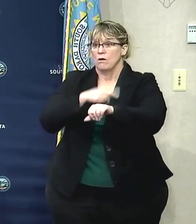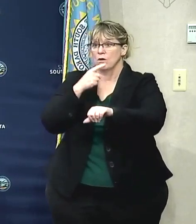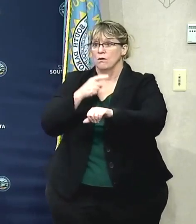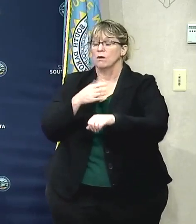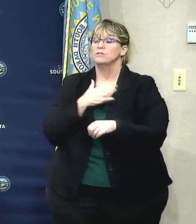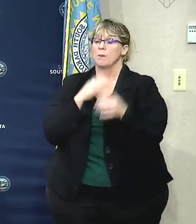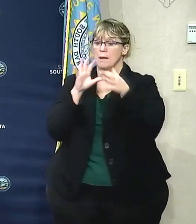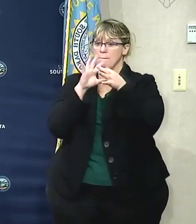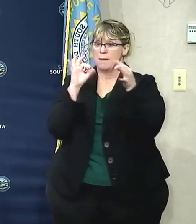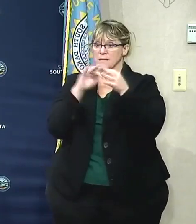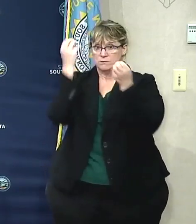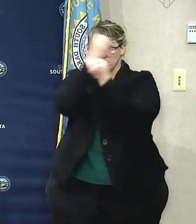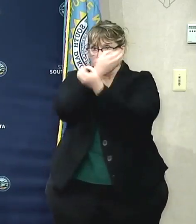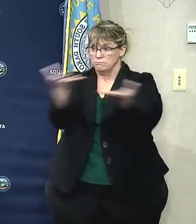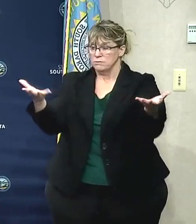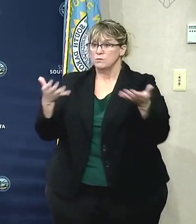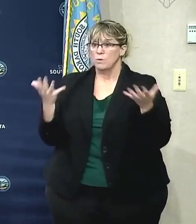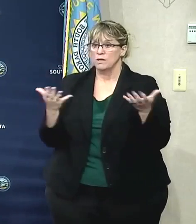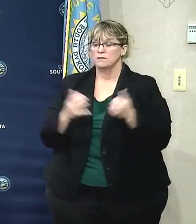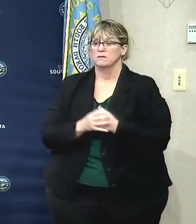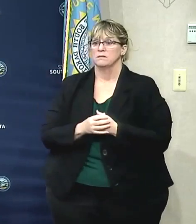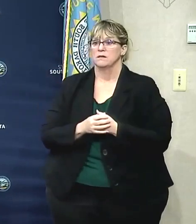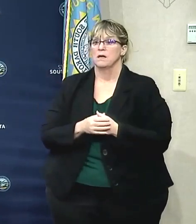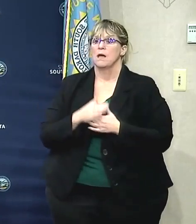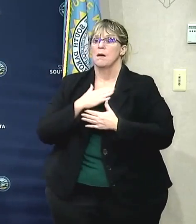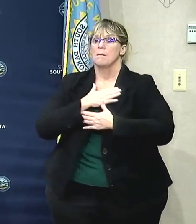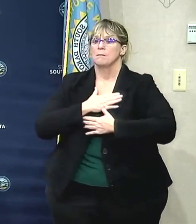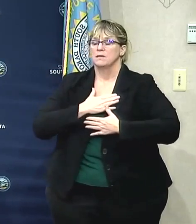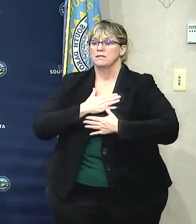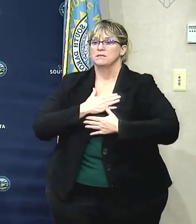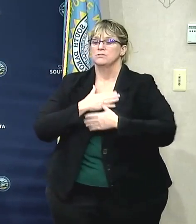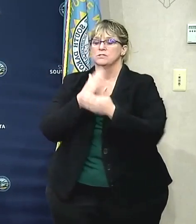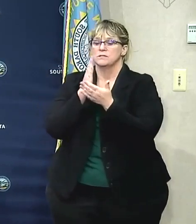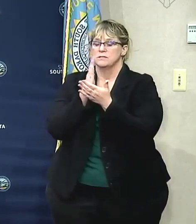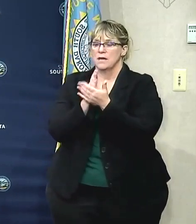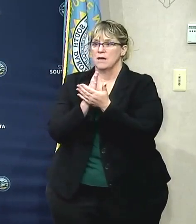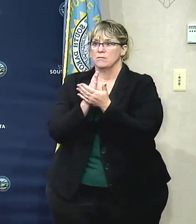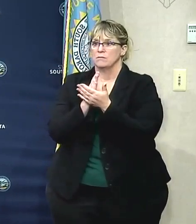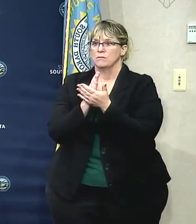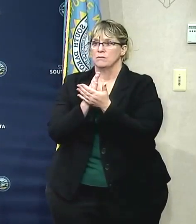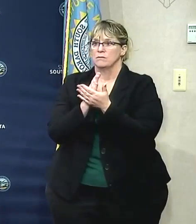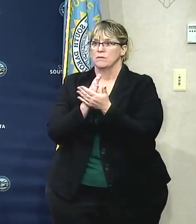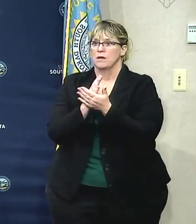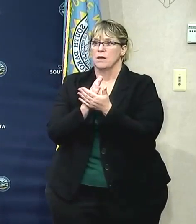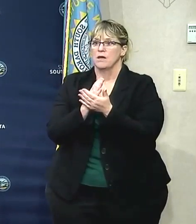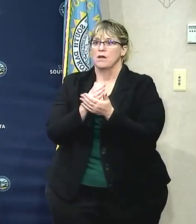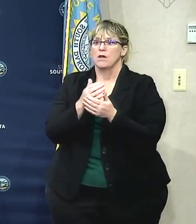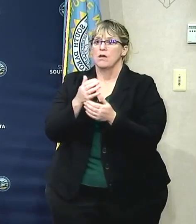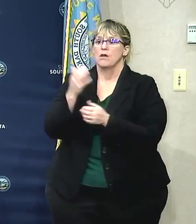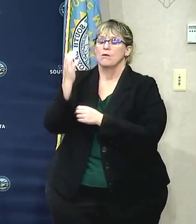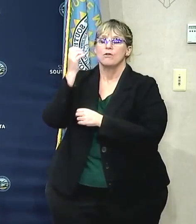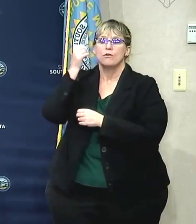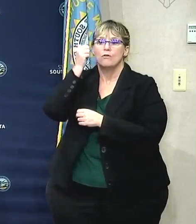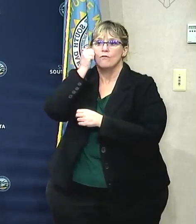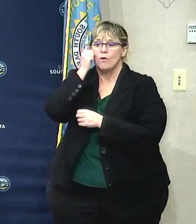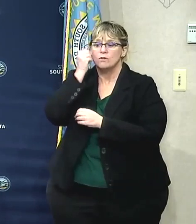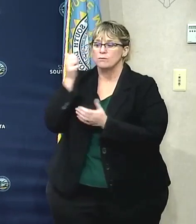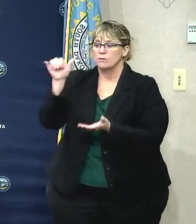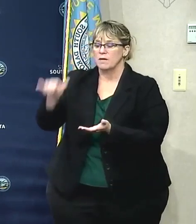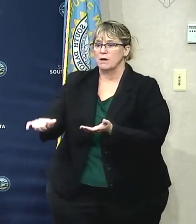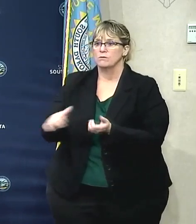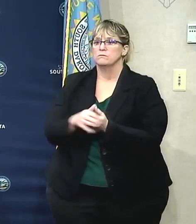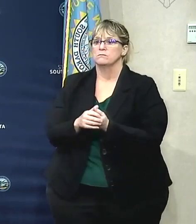So my message to you today is to please press pause. Put down your smartphones, turn off your